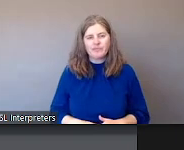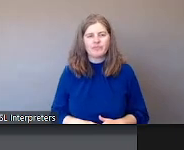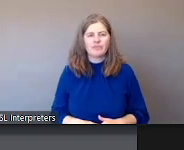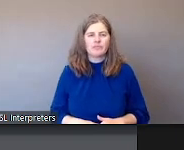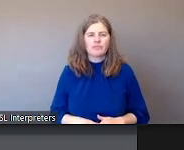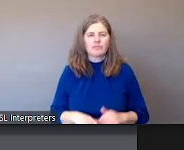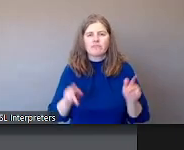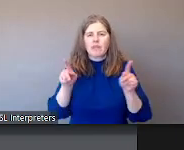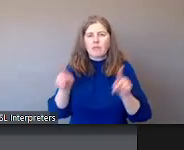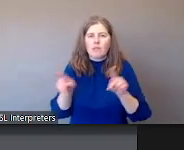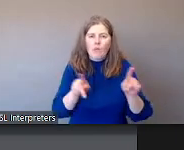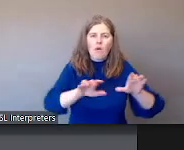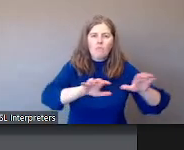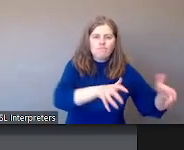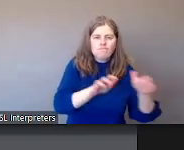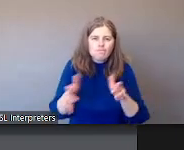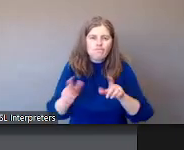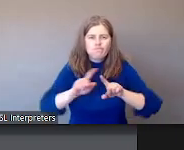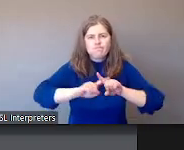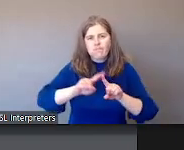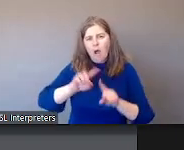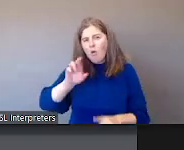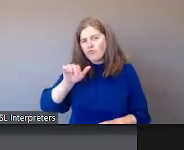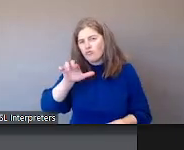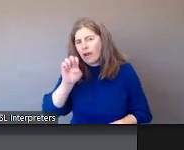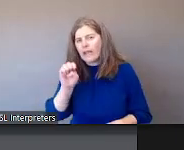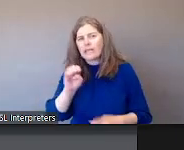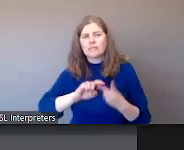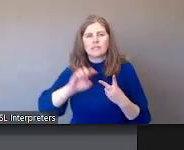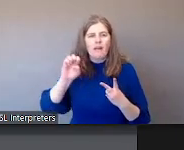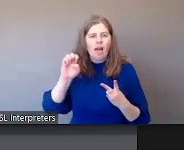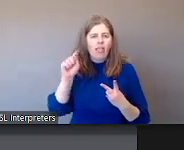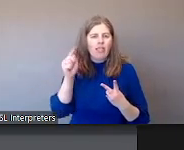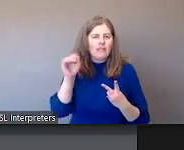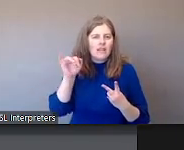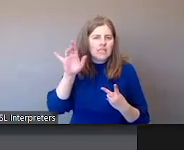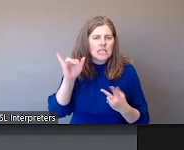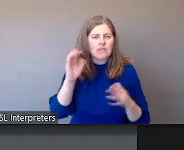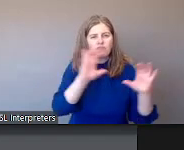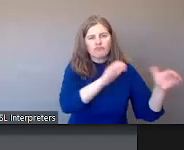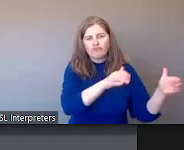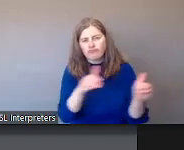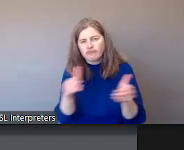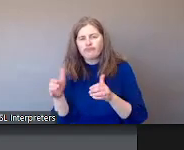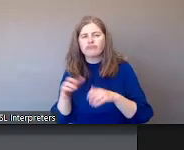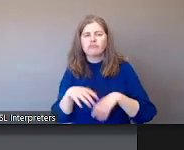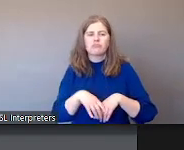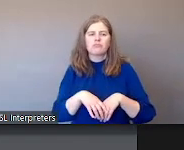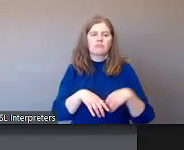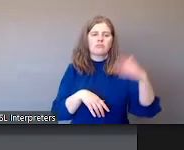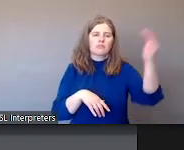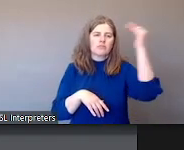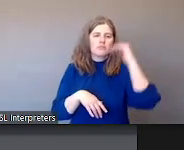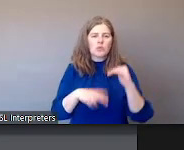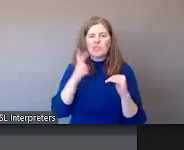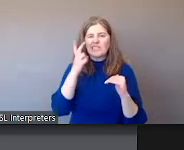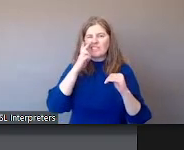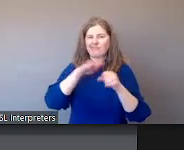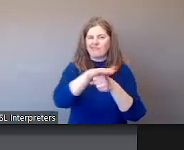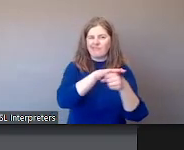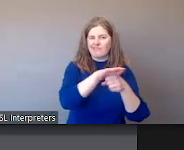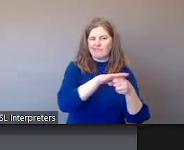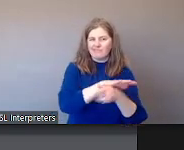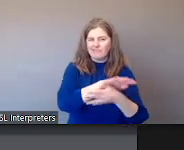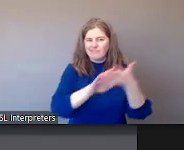proportion of various variants as they've affected different race and ethnicity groups. You can see the